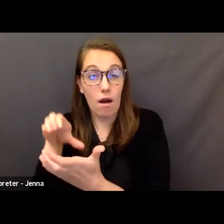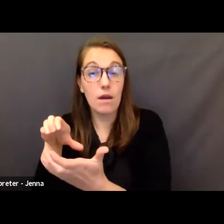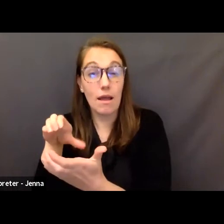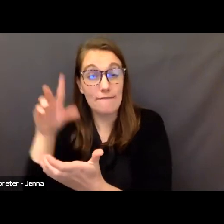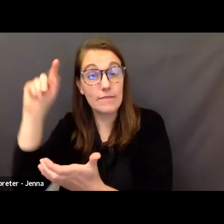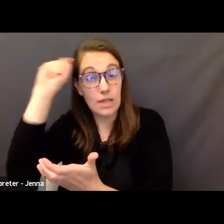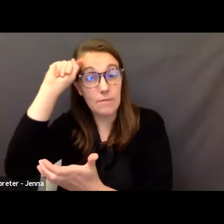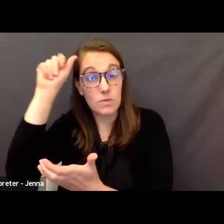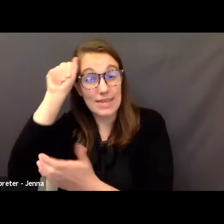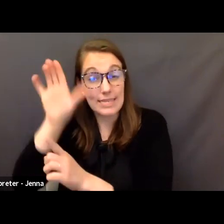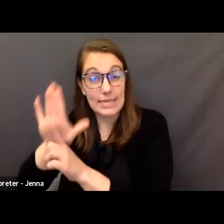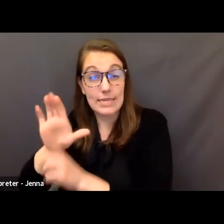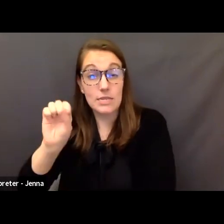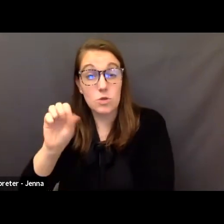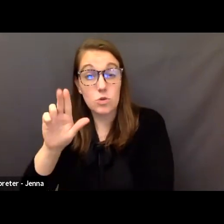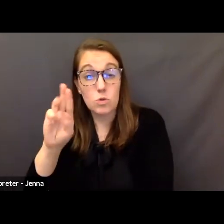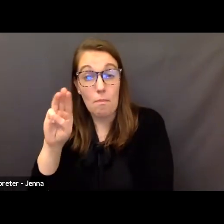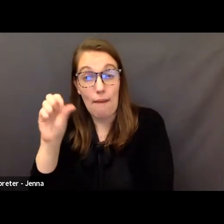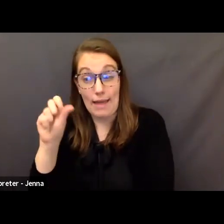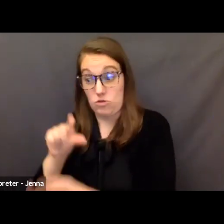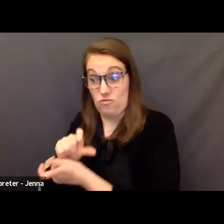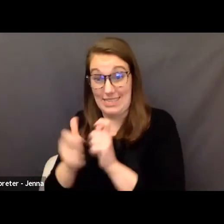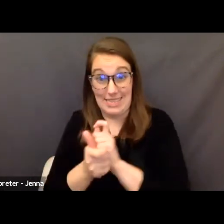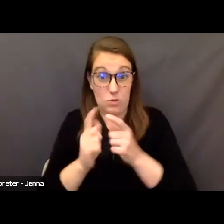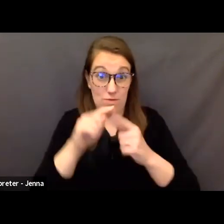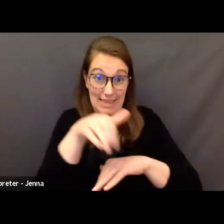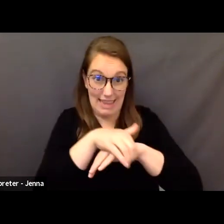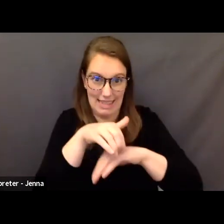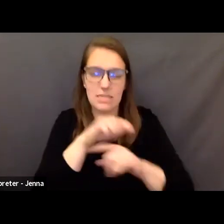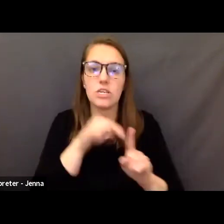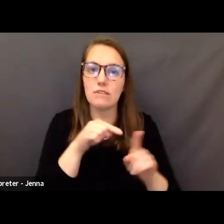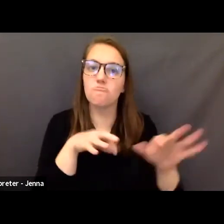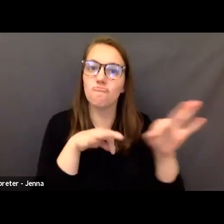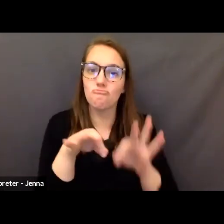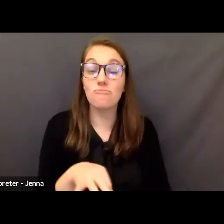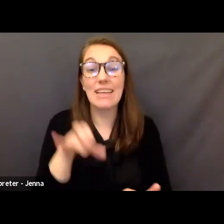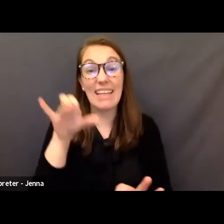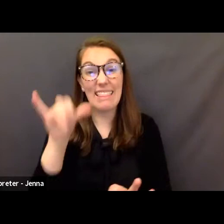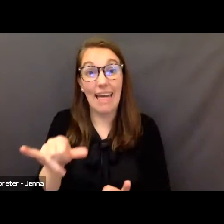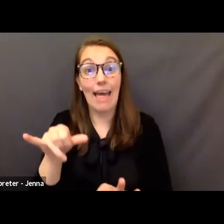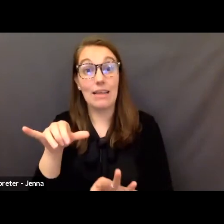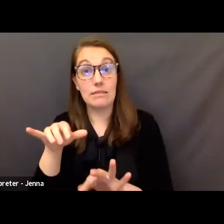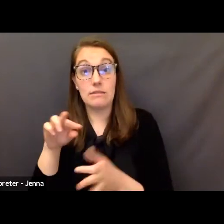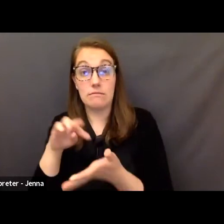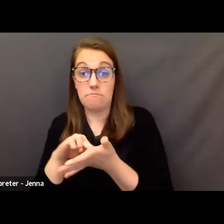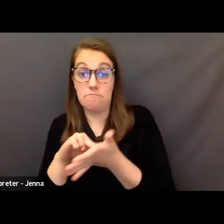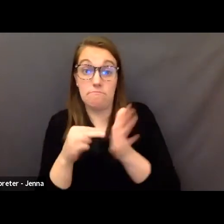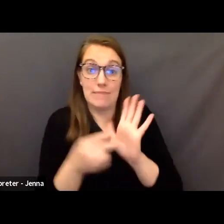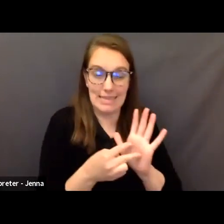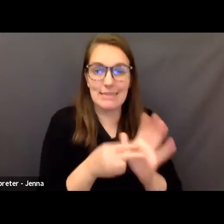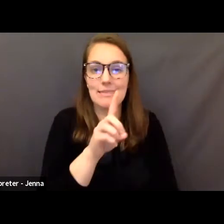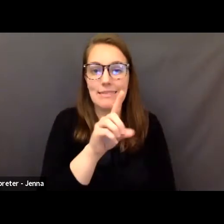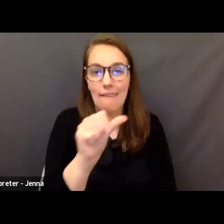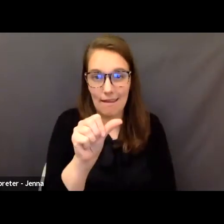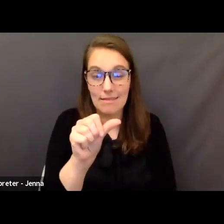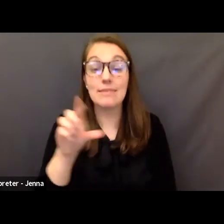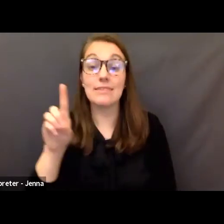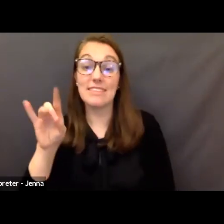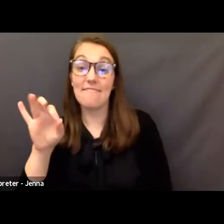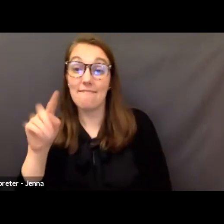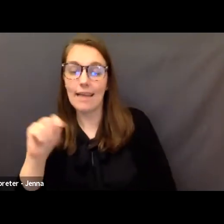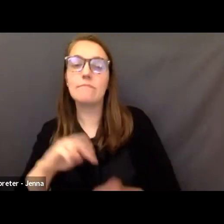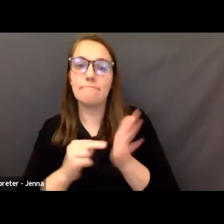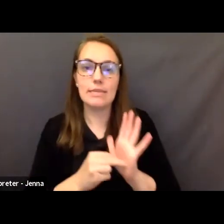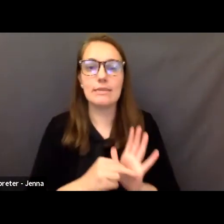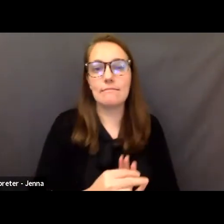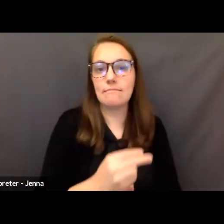in the prologue to questions 14 and 15, where Aquinas discusses the defects connected with the incarnation. That is to say, the